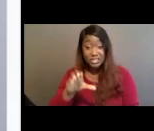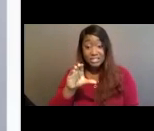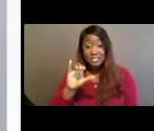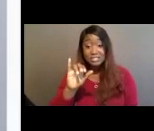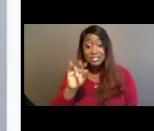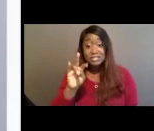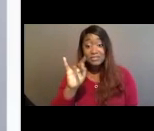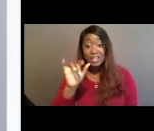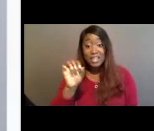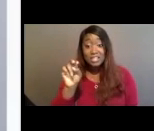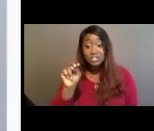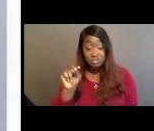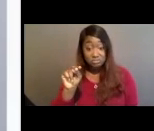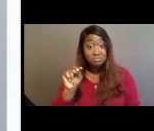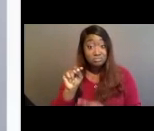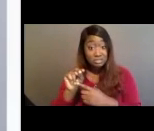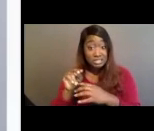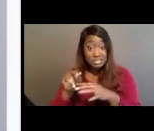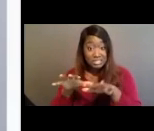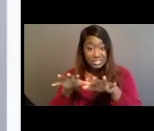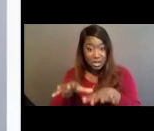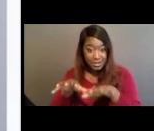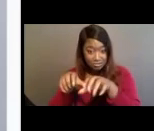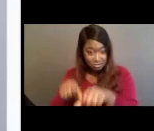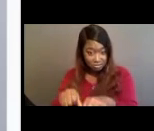up defining the highest